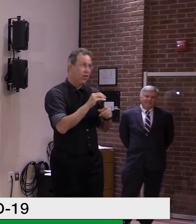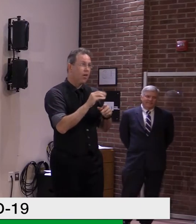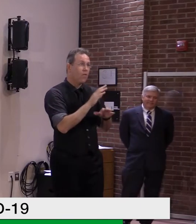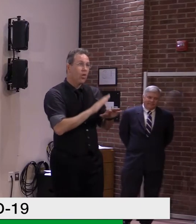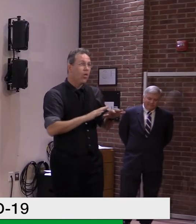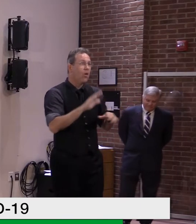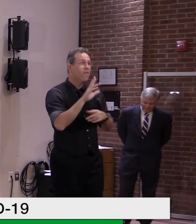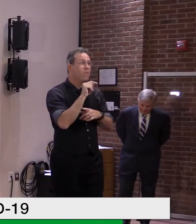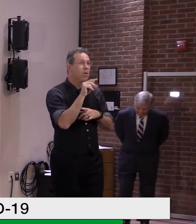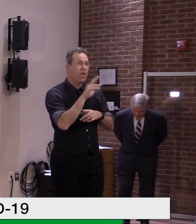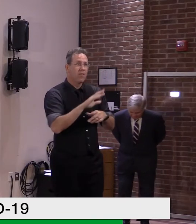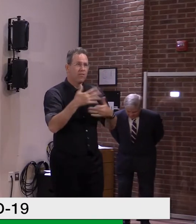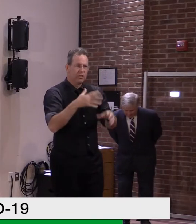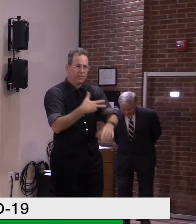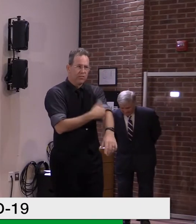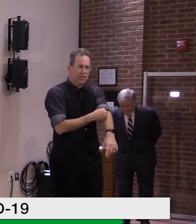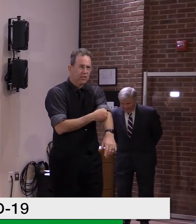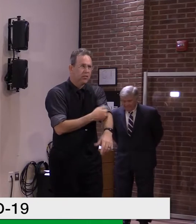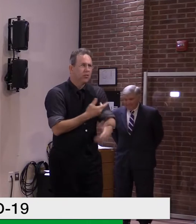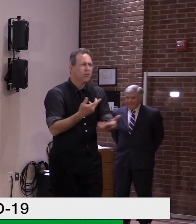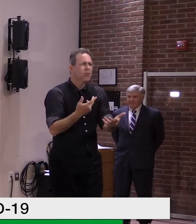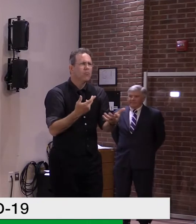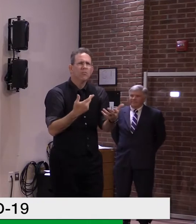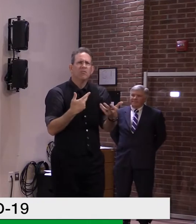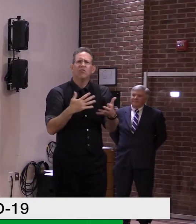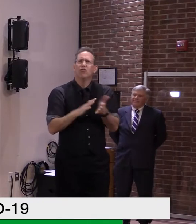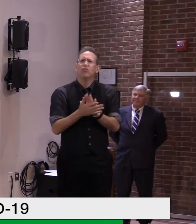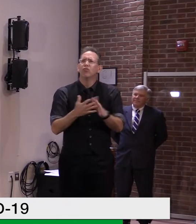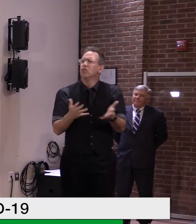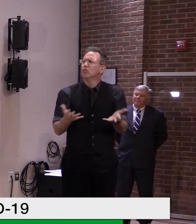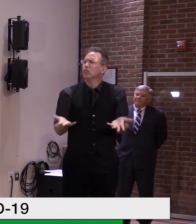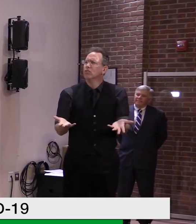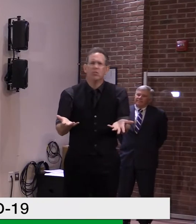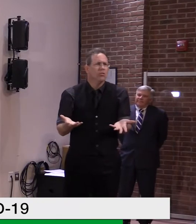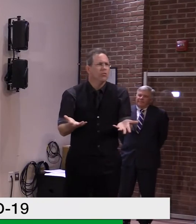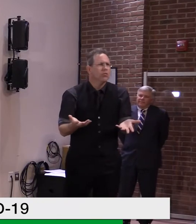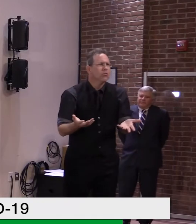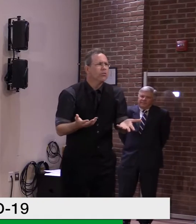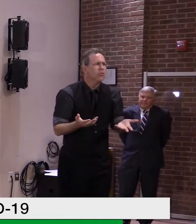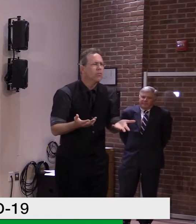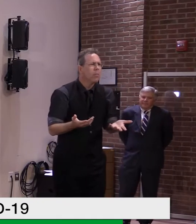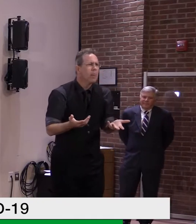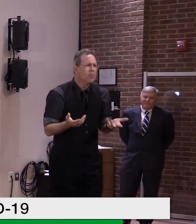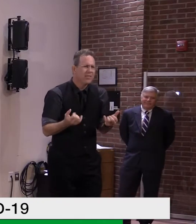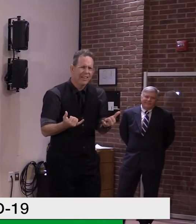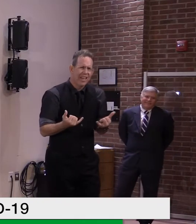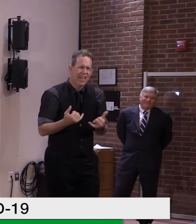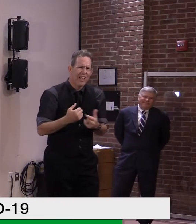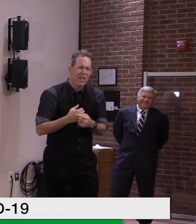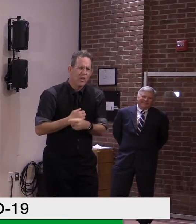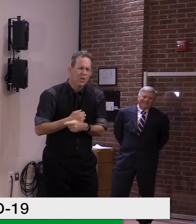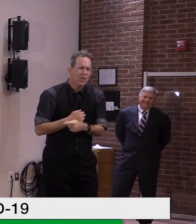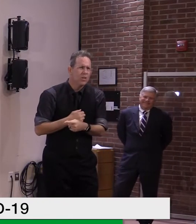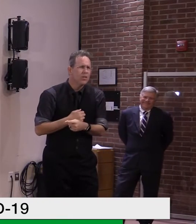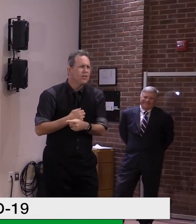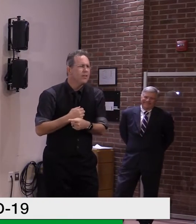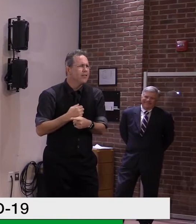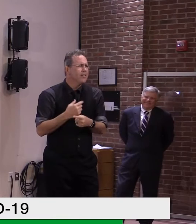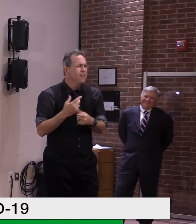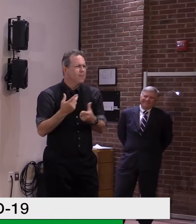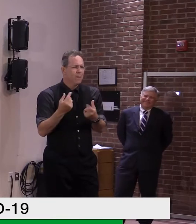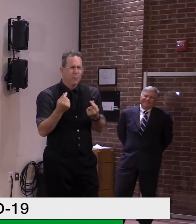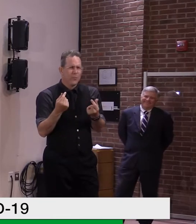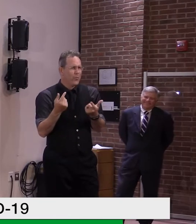we've reached that 70%. I wonder what you would tell people who are questioning